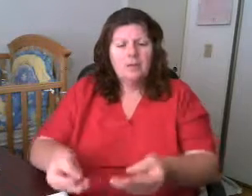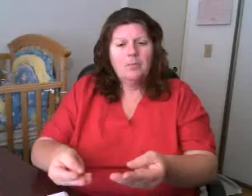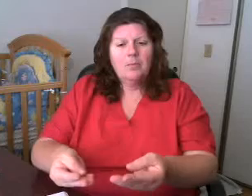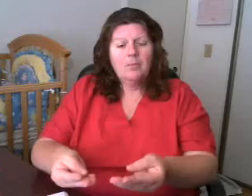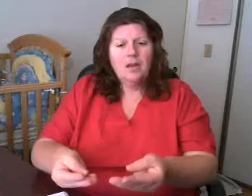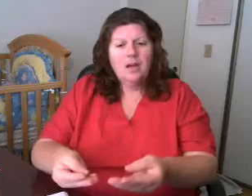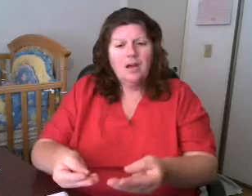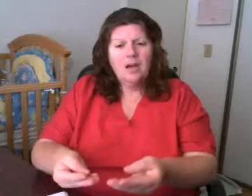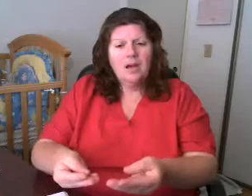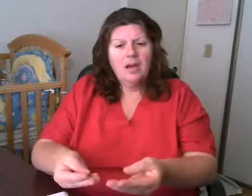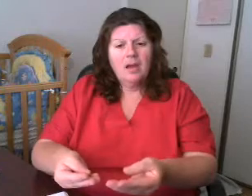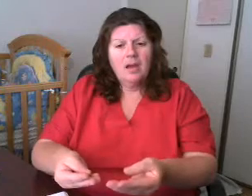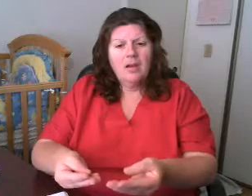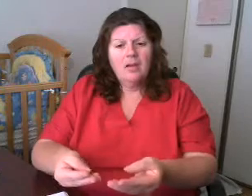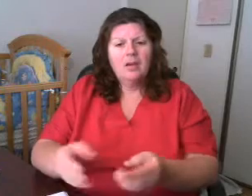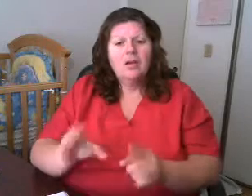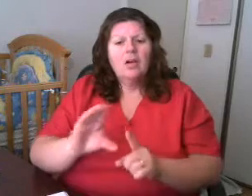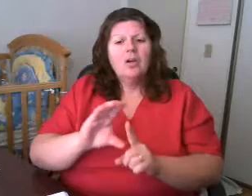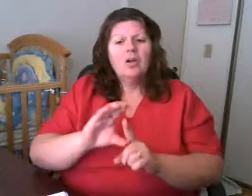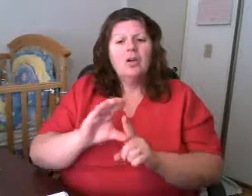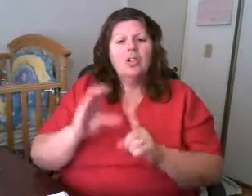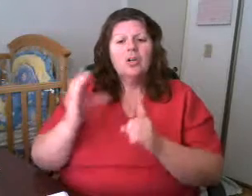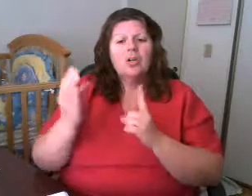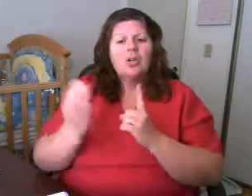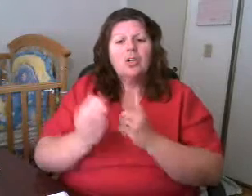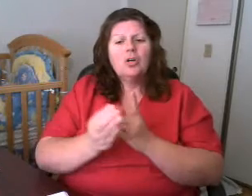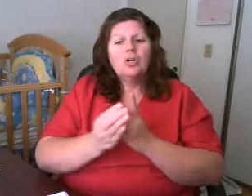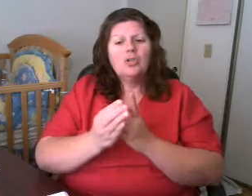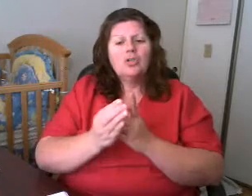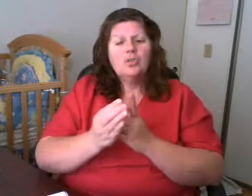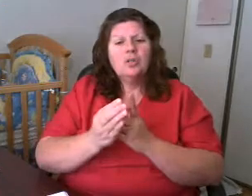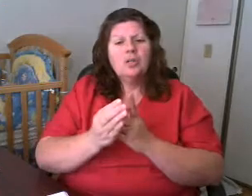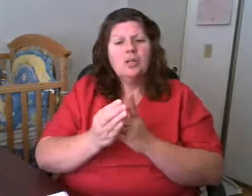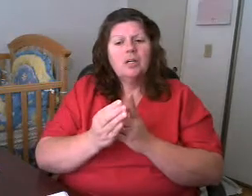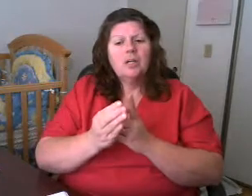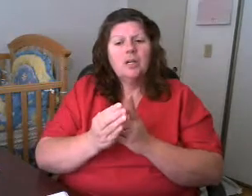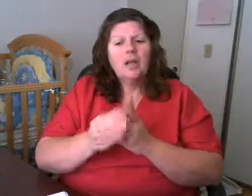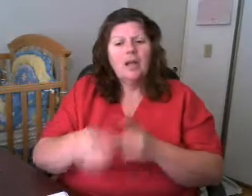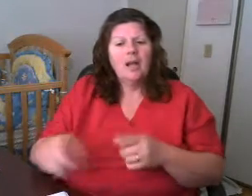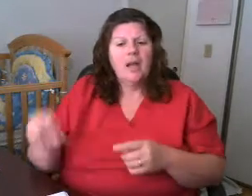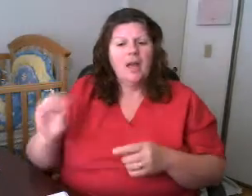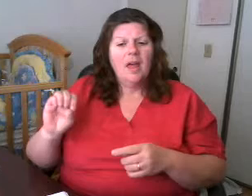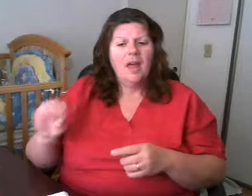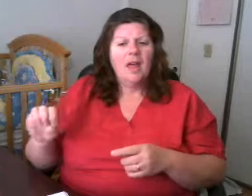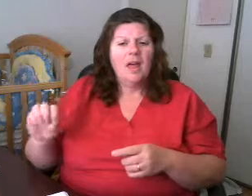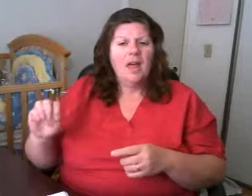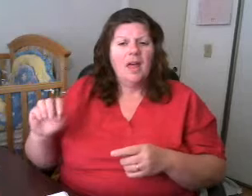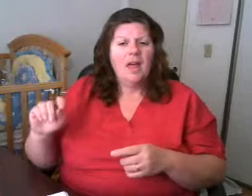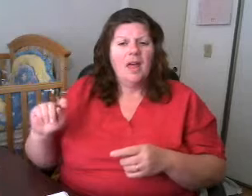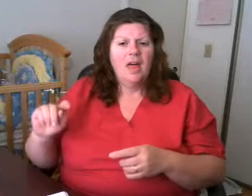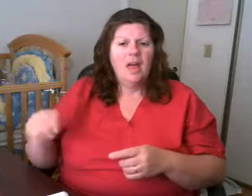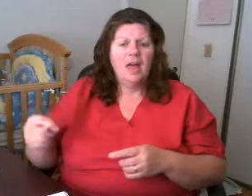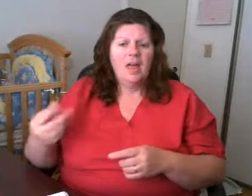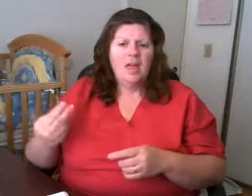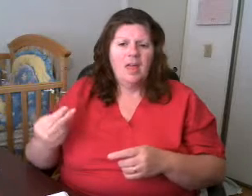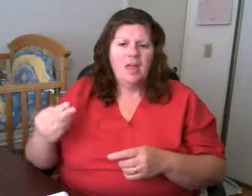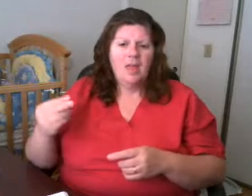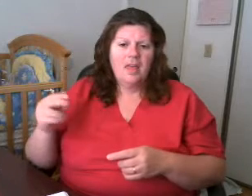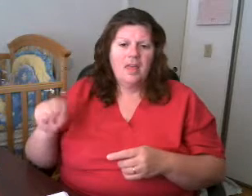to culturally and ethnically diverse groups. As you know, deaf people are